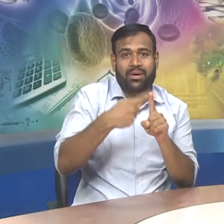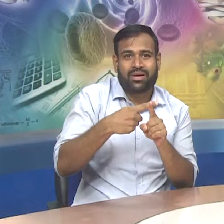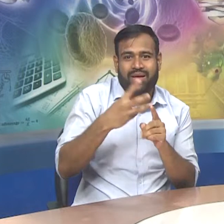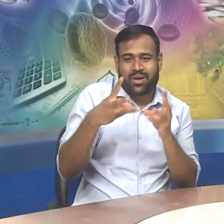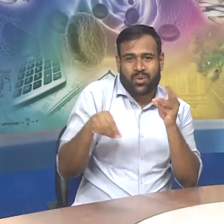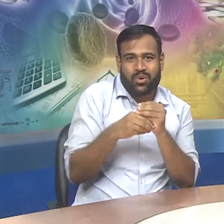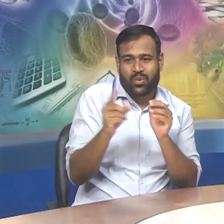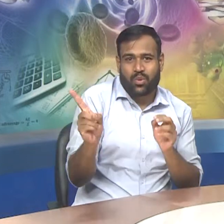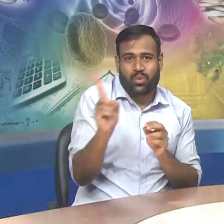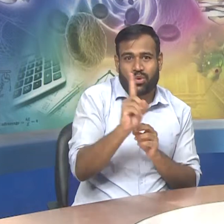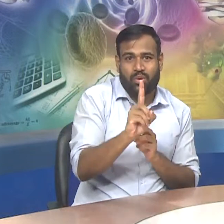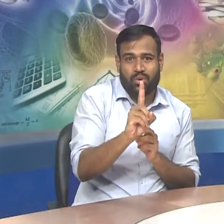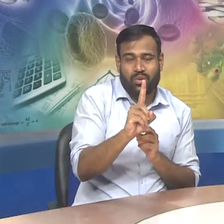is done by 1 plus 1.